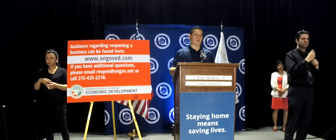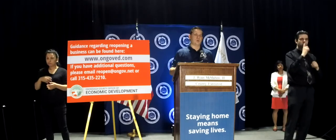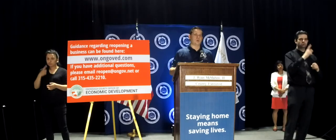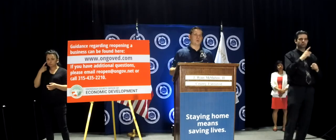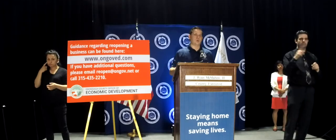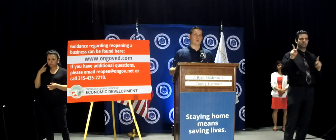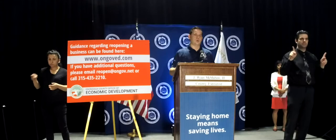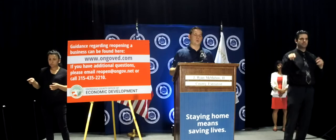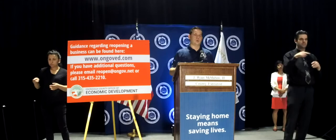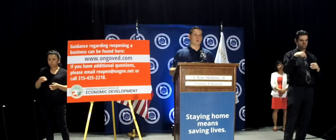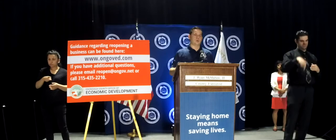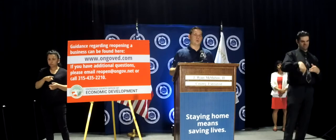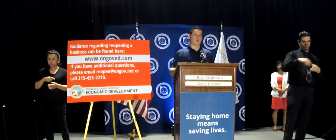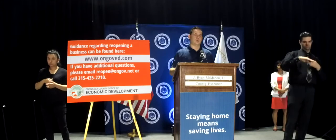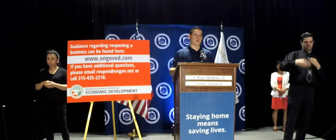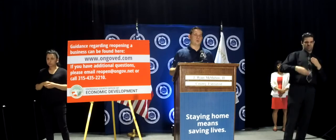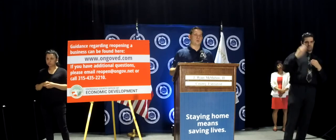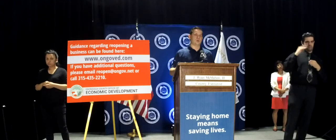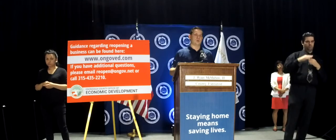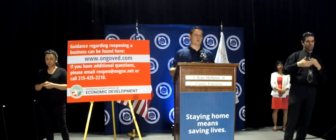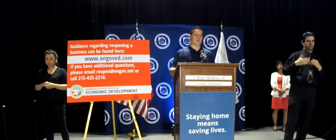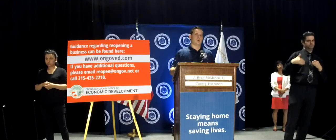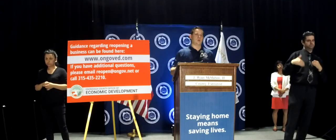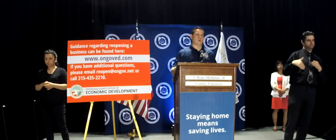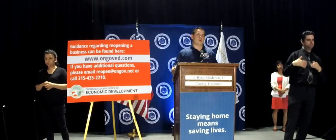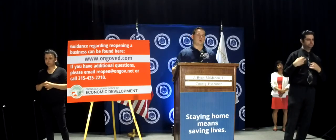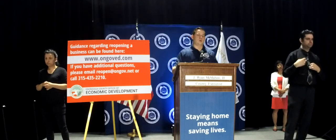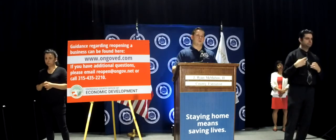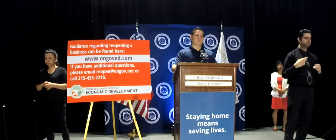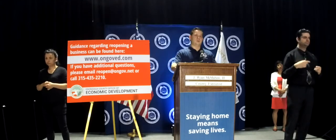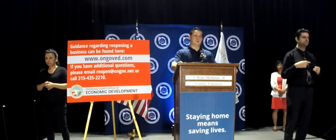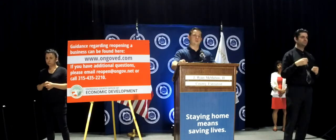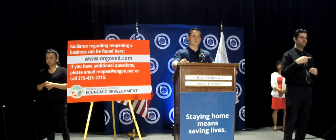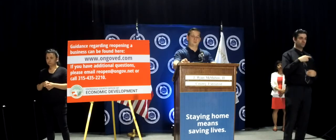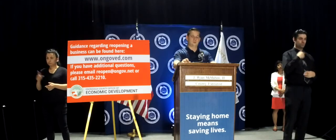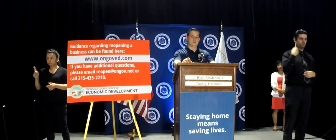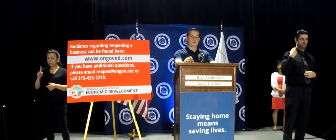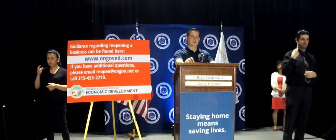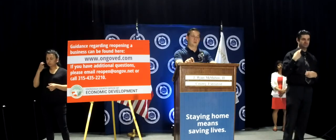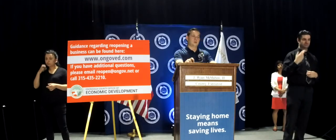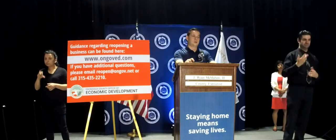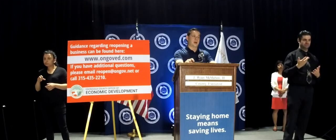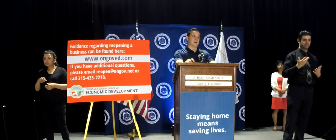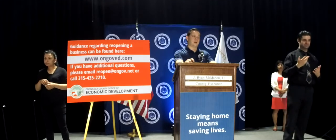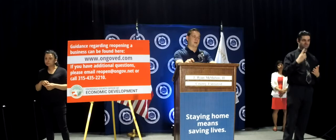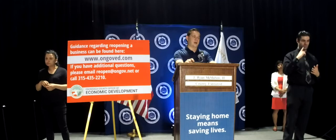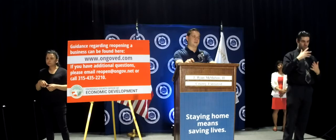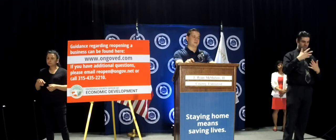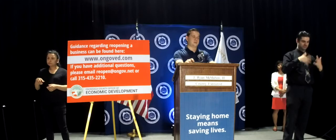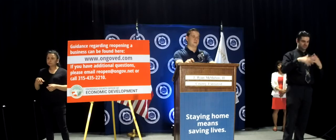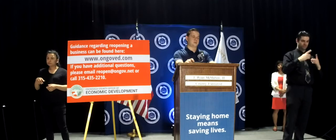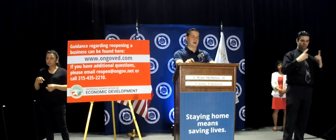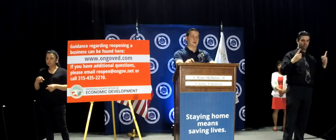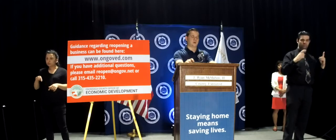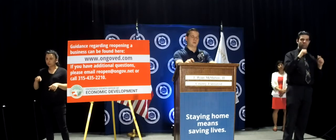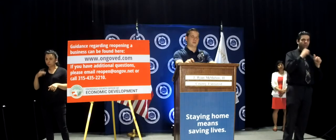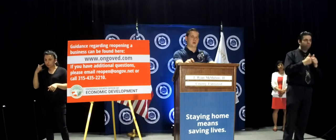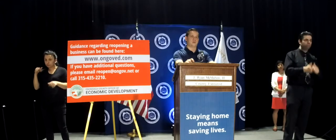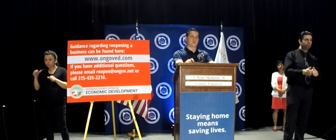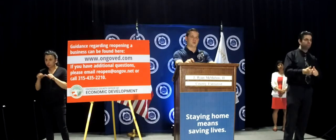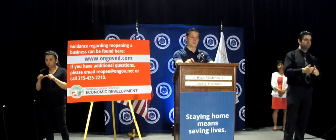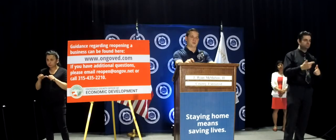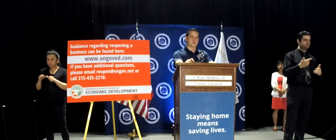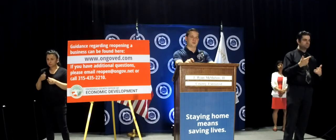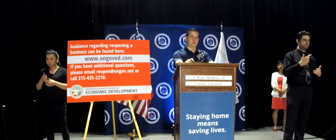if there's any risk for social distancing between the weather and the season, it's this weekend. Yeah, I think I know that the